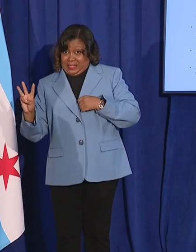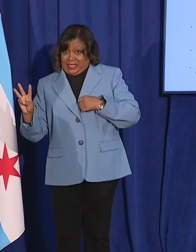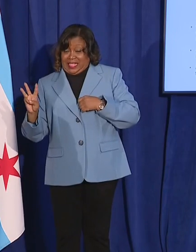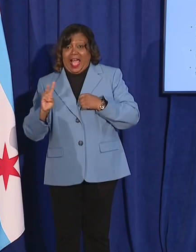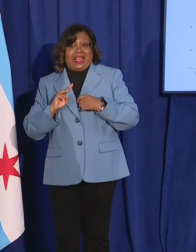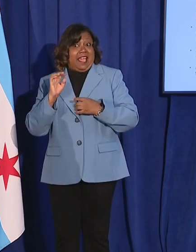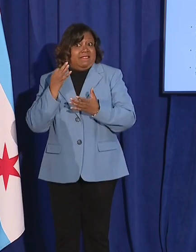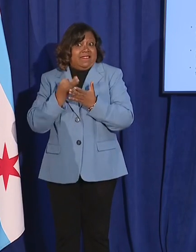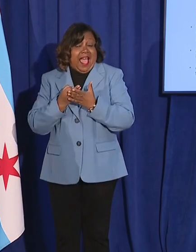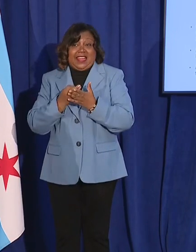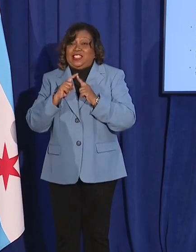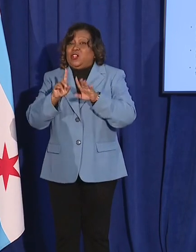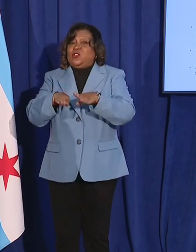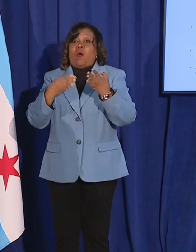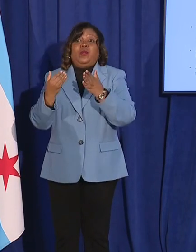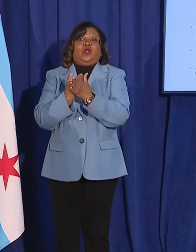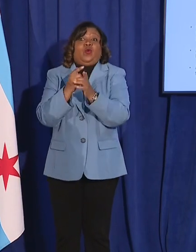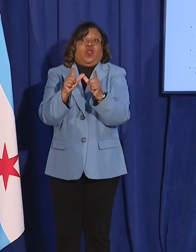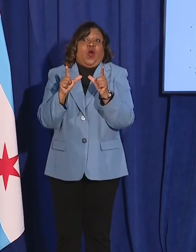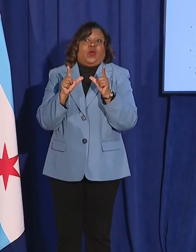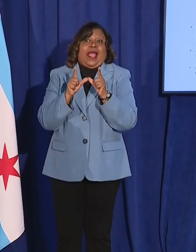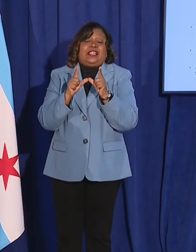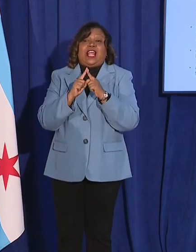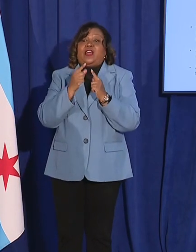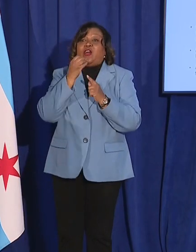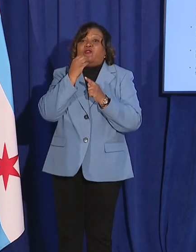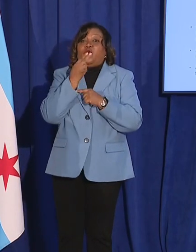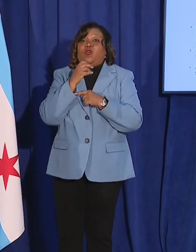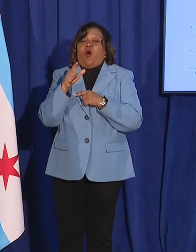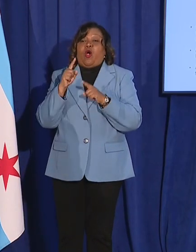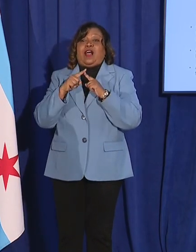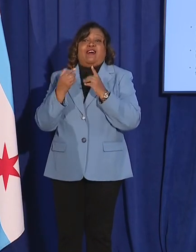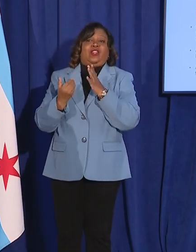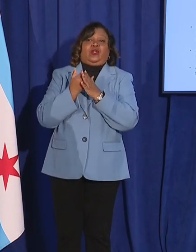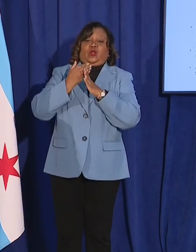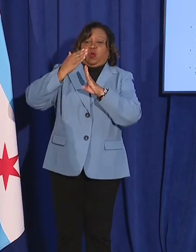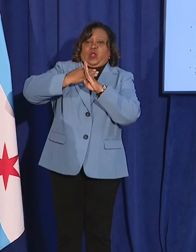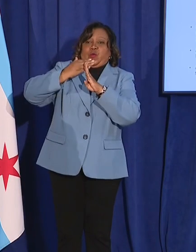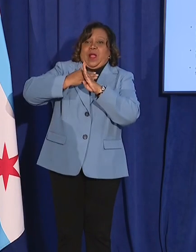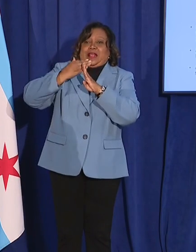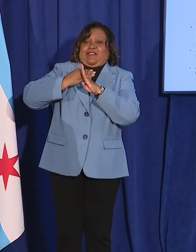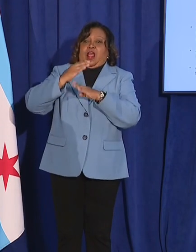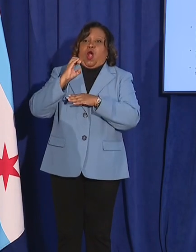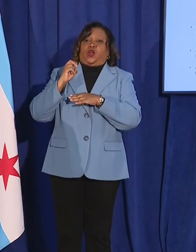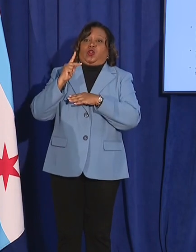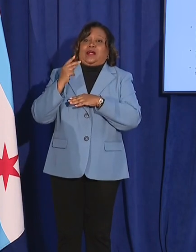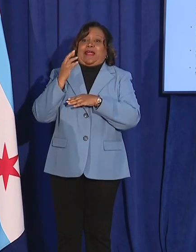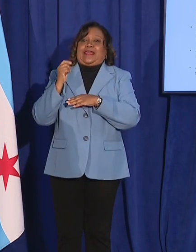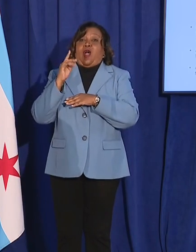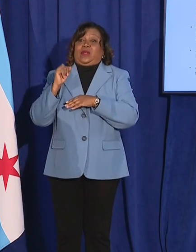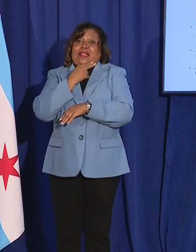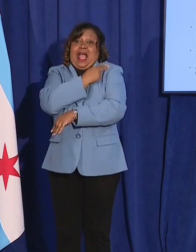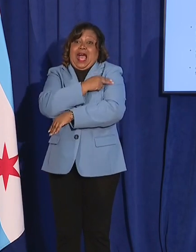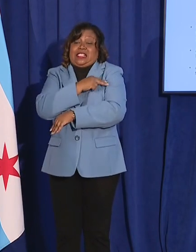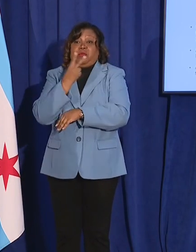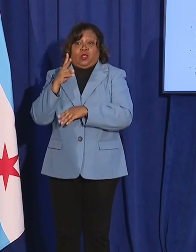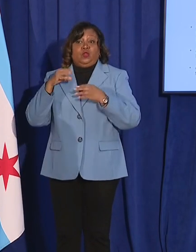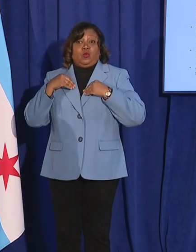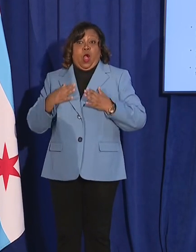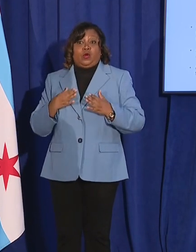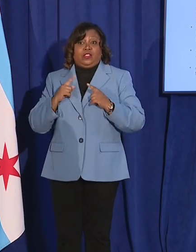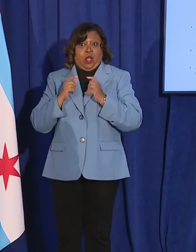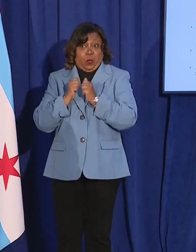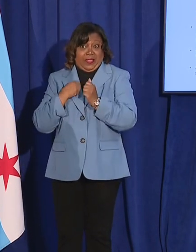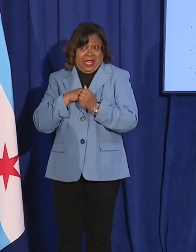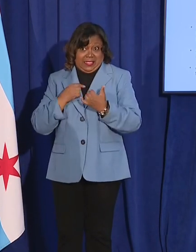In fact, it just opened a new location in the food hall of the newly renovated Cook County Hospital. The two owners